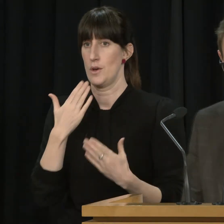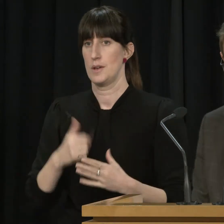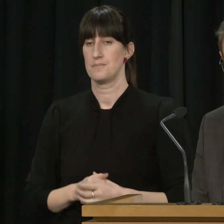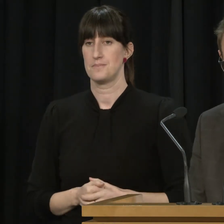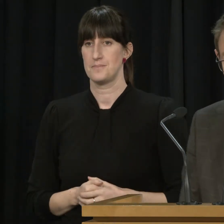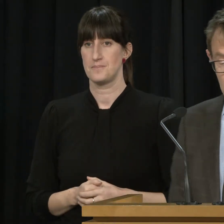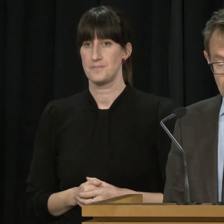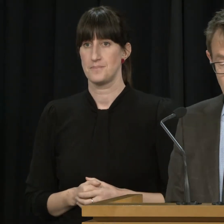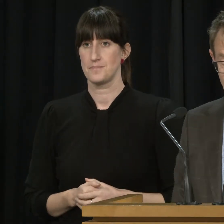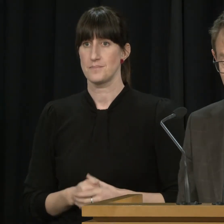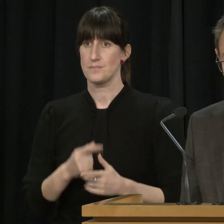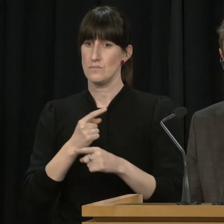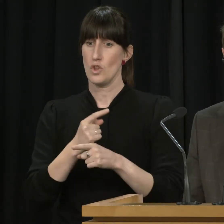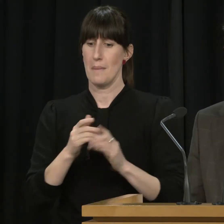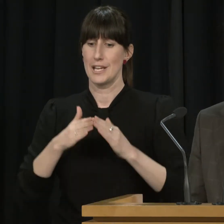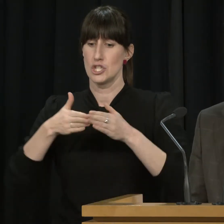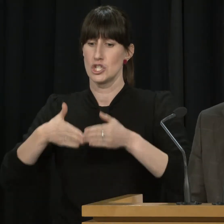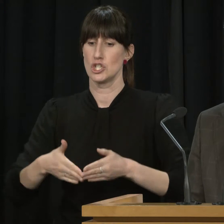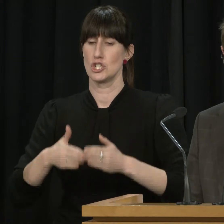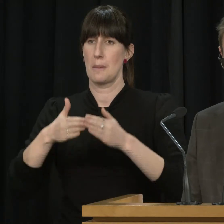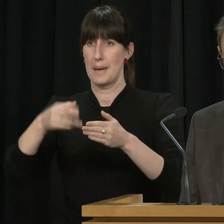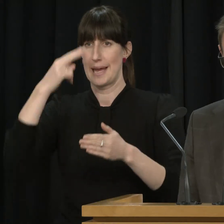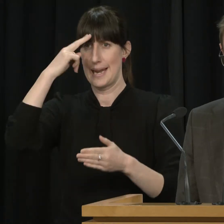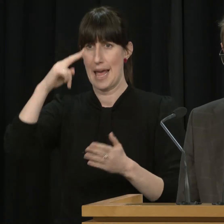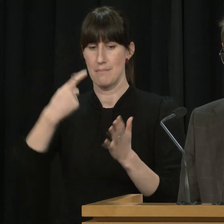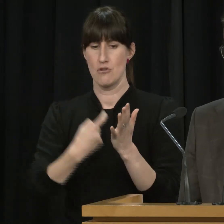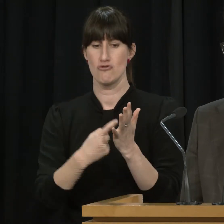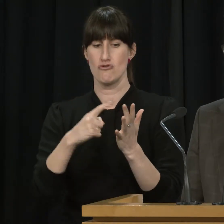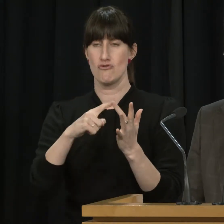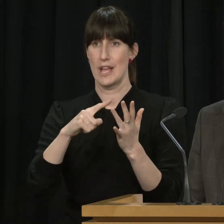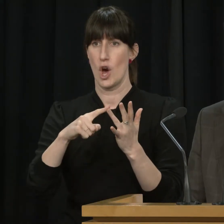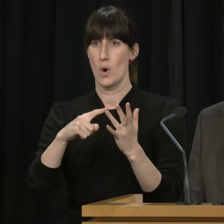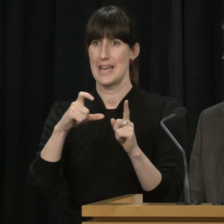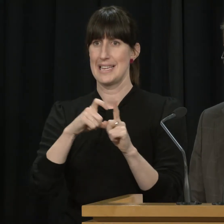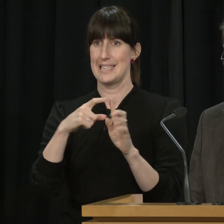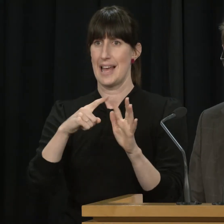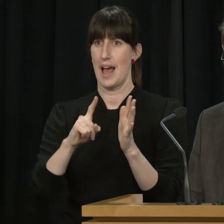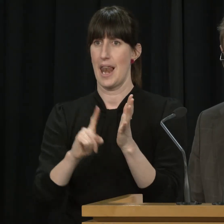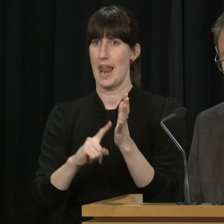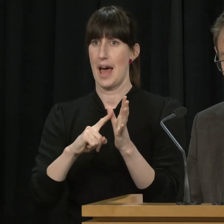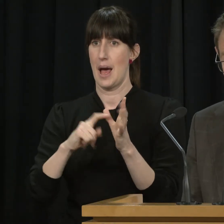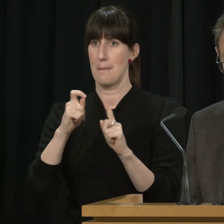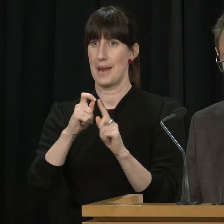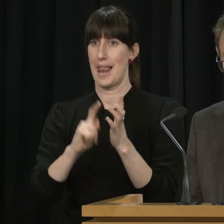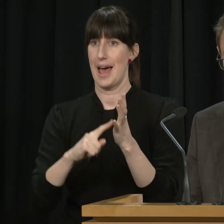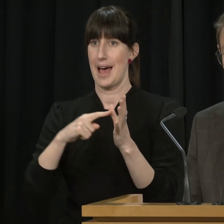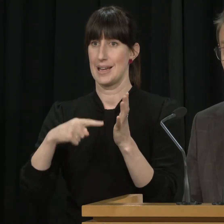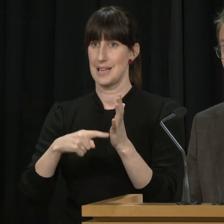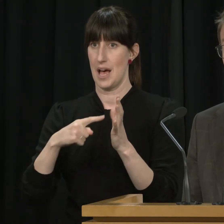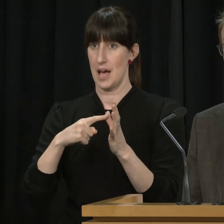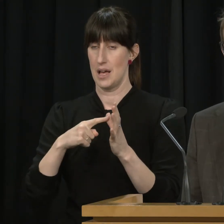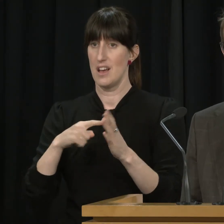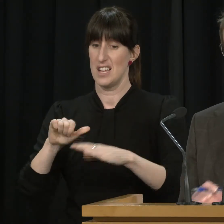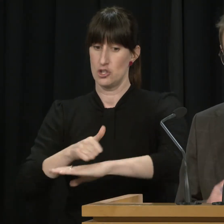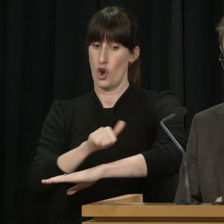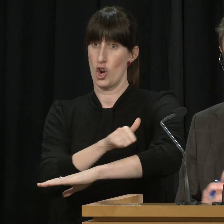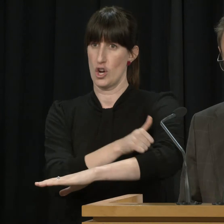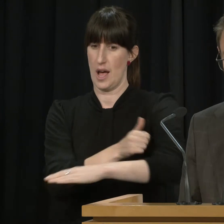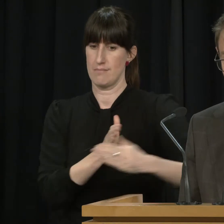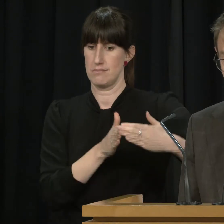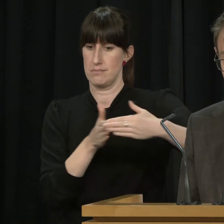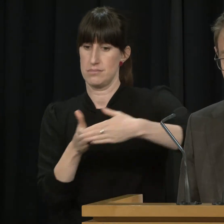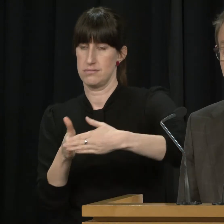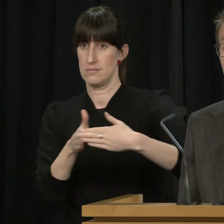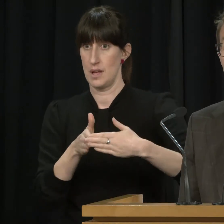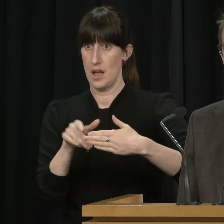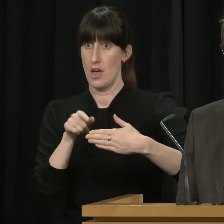Just on the Rio de la Plata, all the Port of Tauranga workers who were identified as having contact with that ship have now returned initial